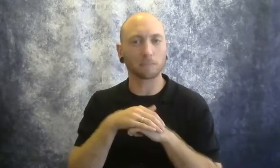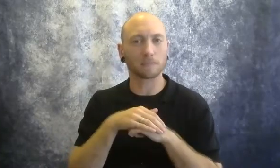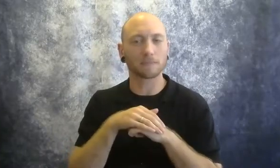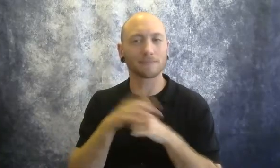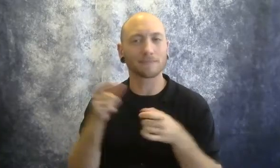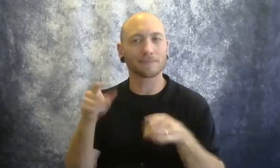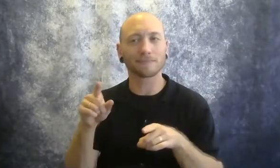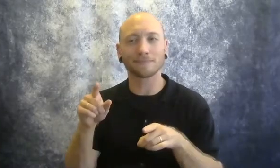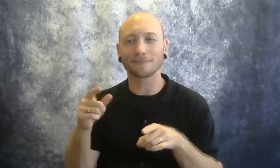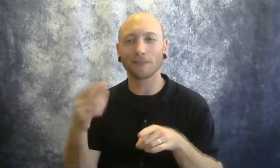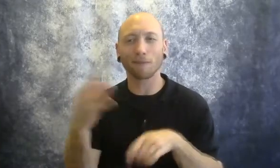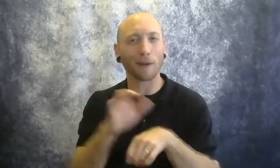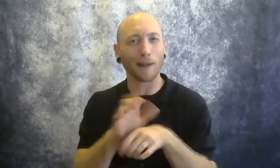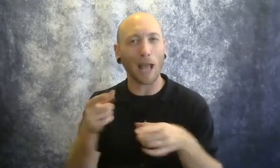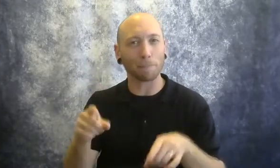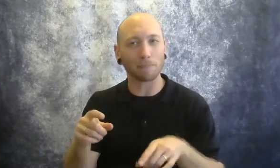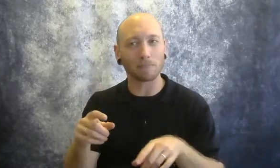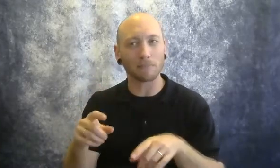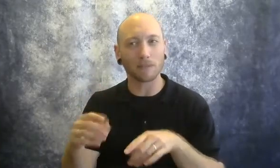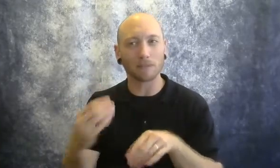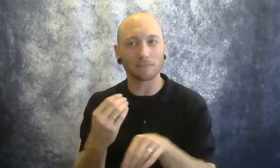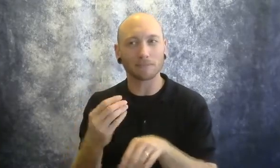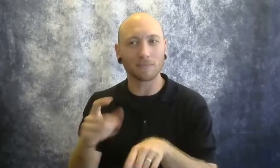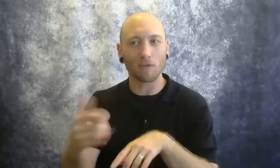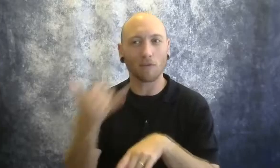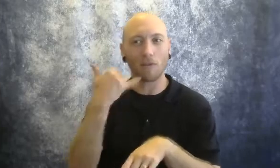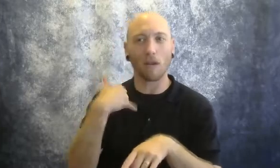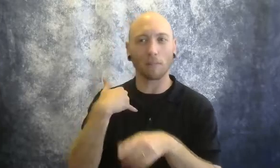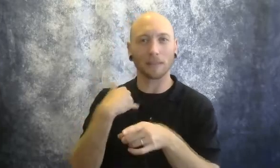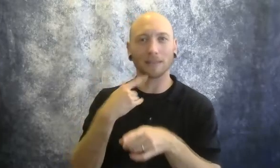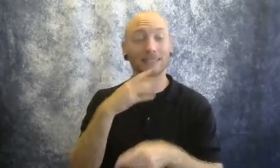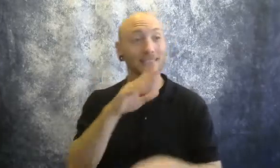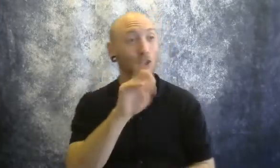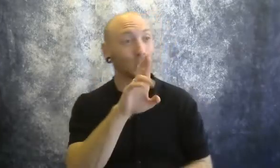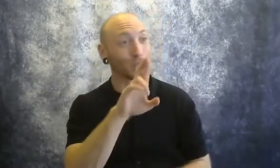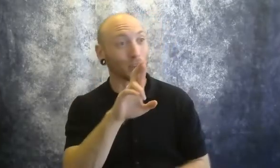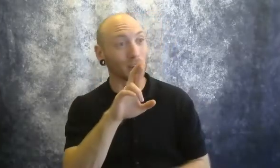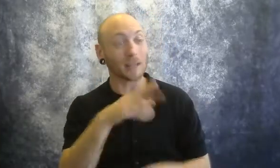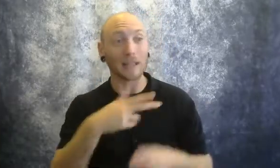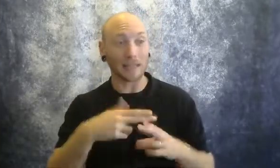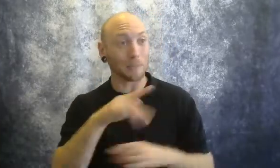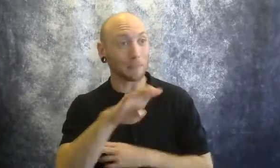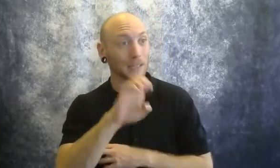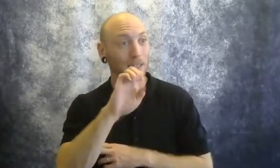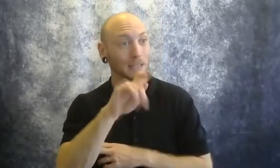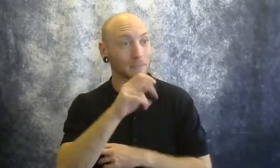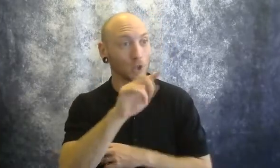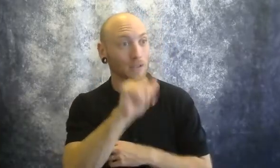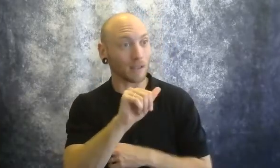number. So I get this call on a Friday night on my Instagram, says, Luther, Pete Espinosa, give